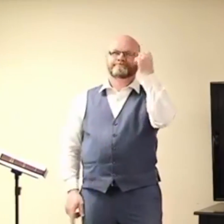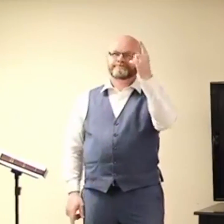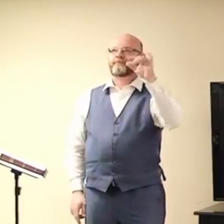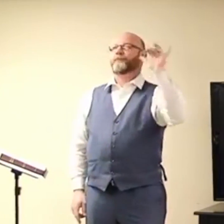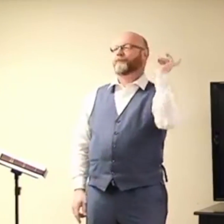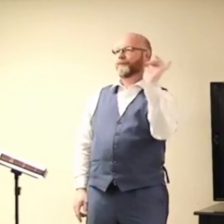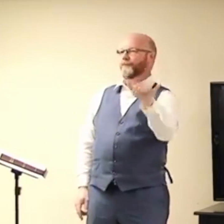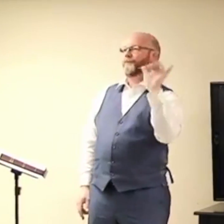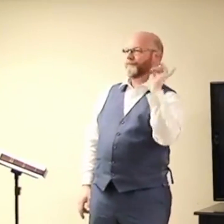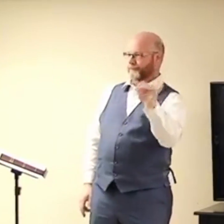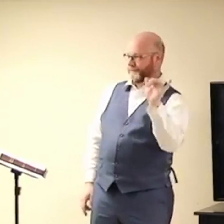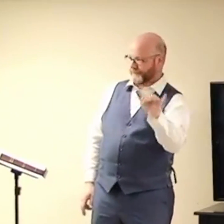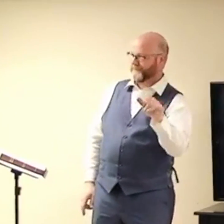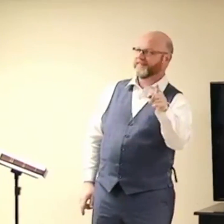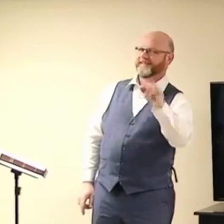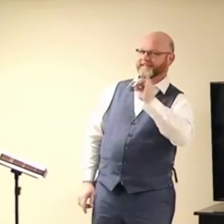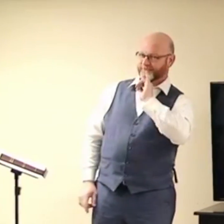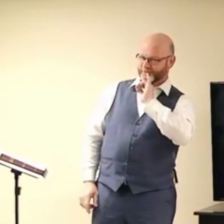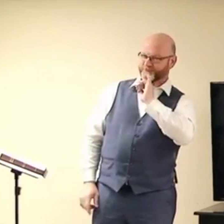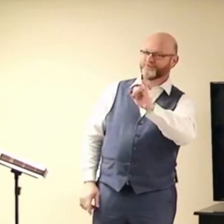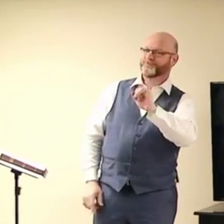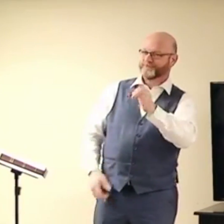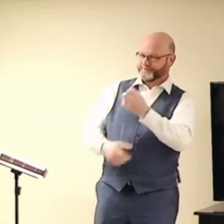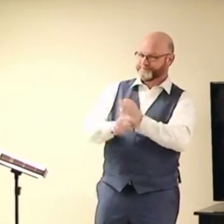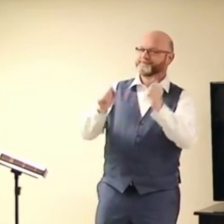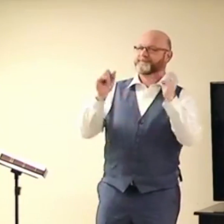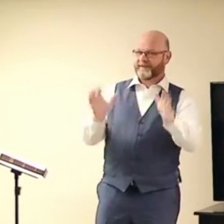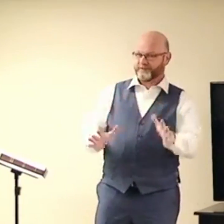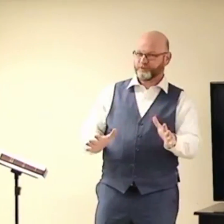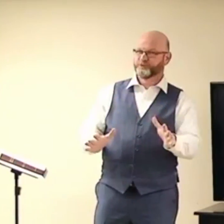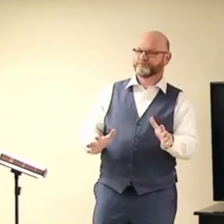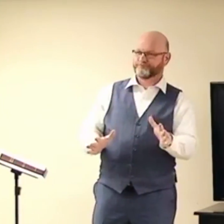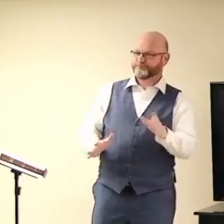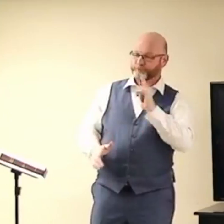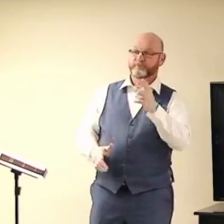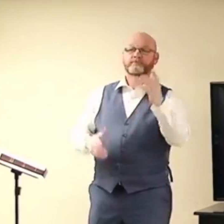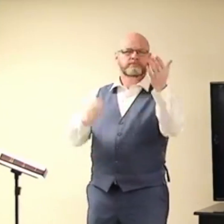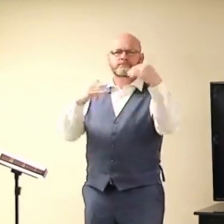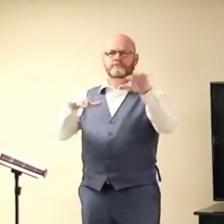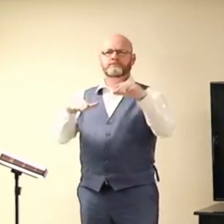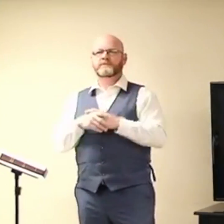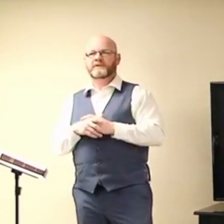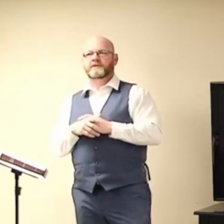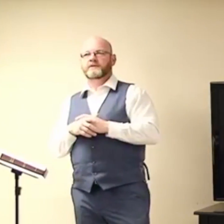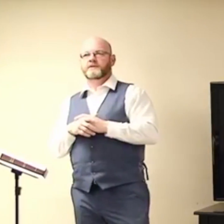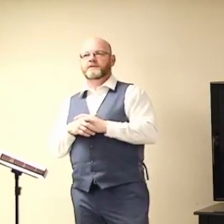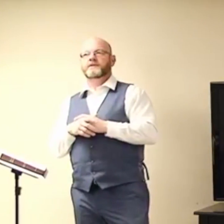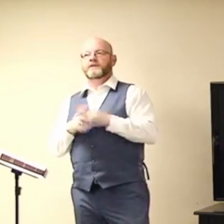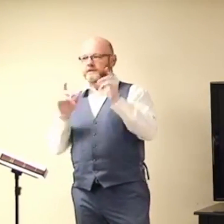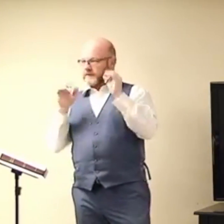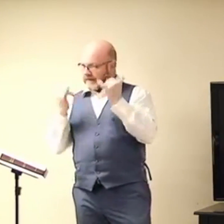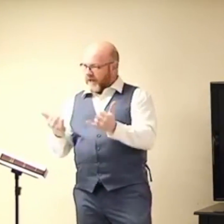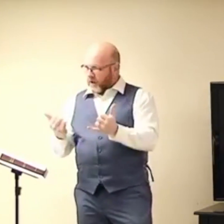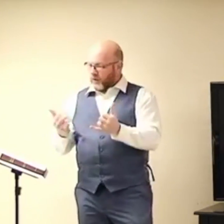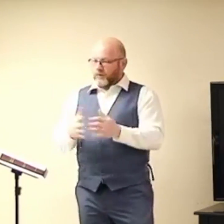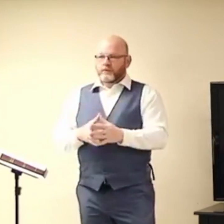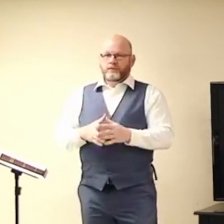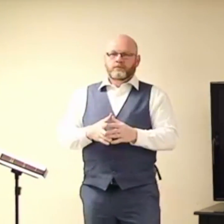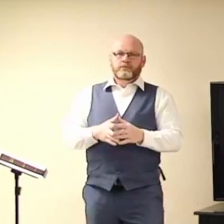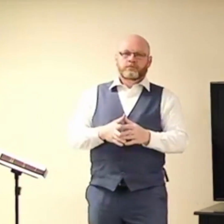matched his walk. And they were convinced as to the truth of who he was. He was the Son